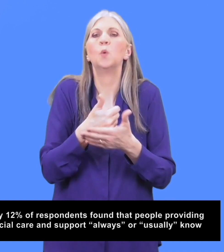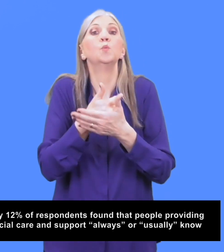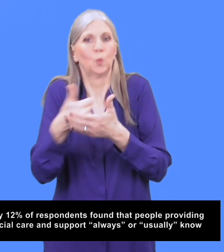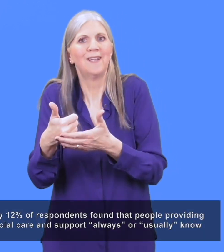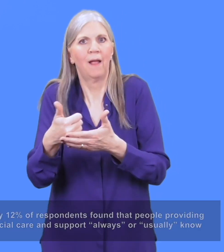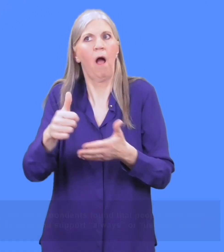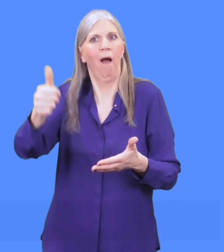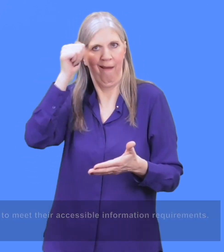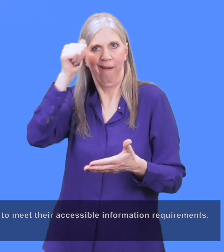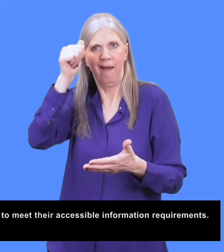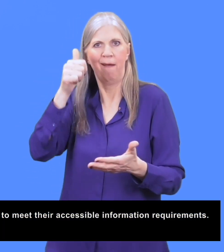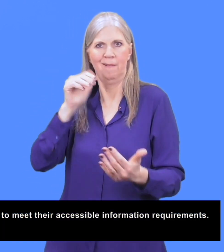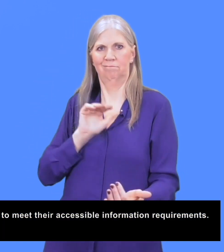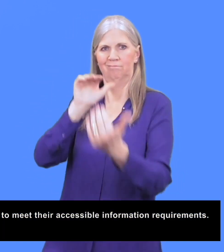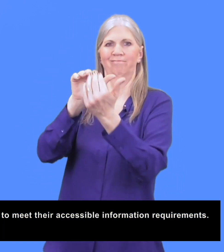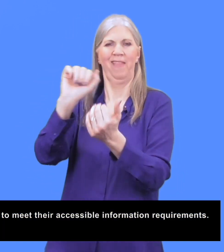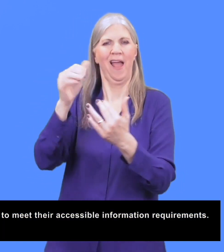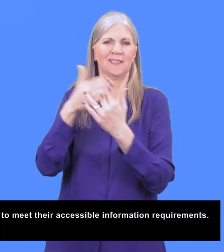know how to meet their accessible information requirements.